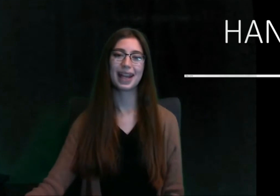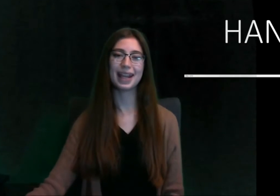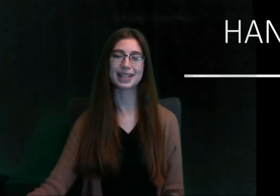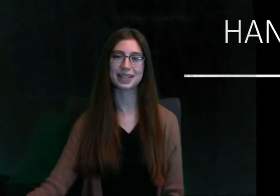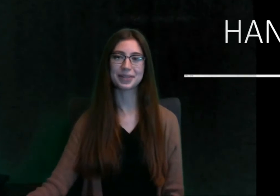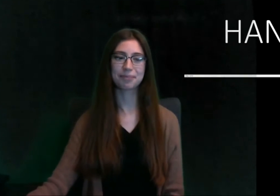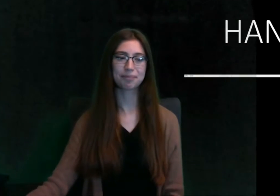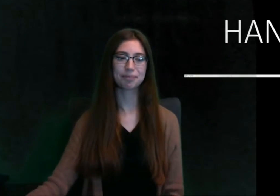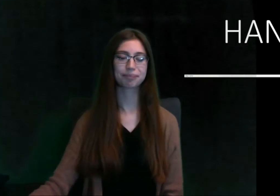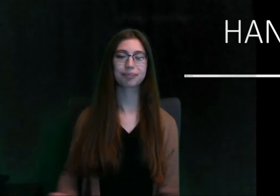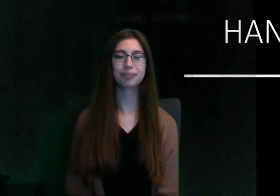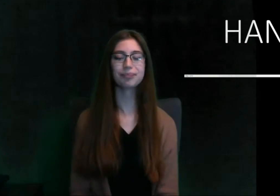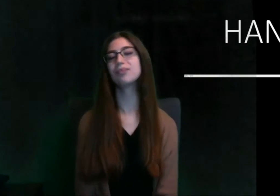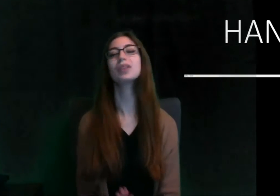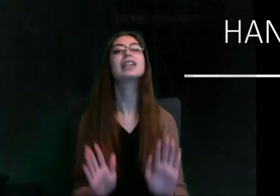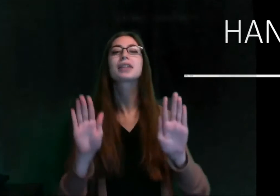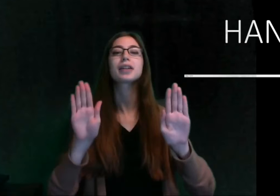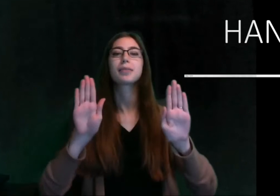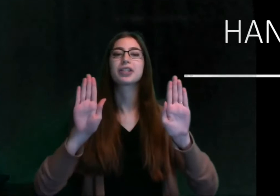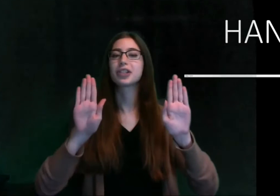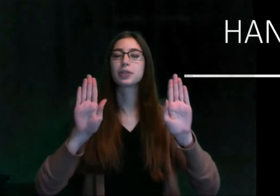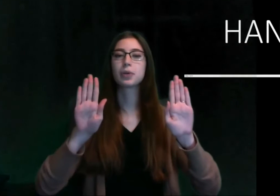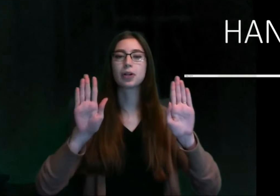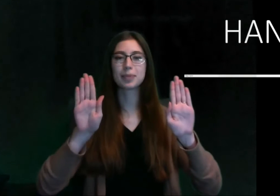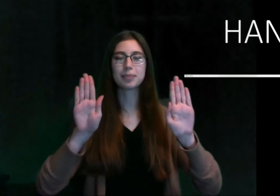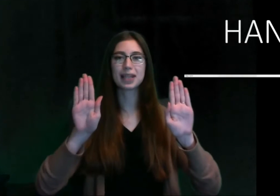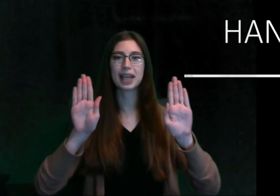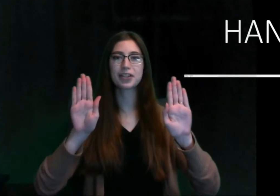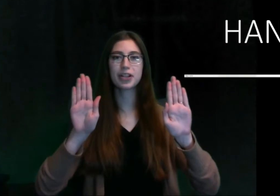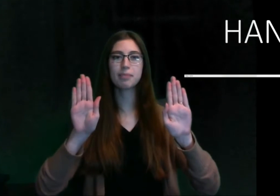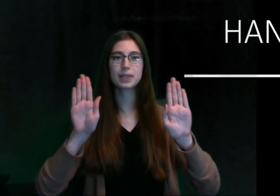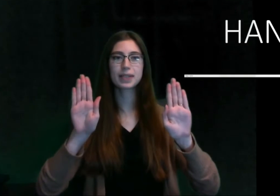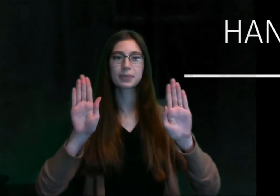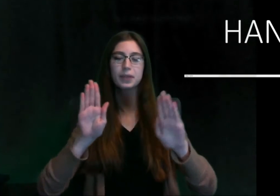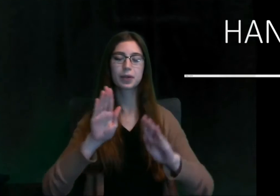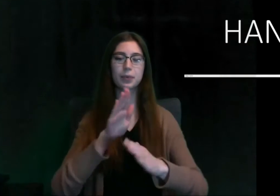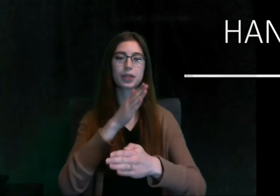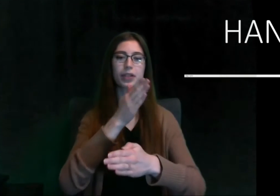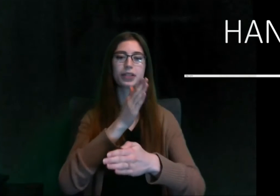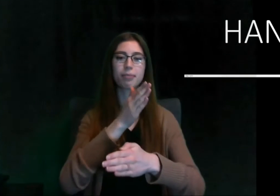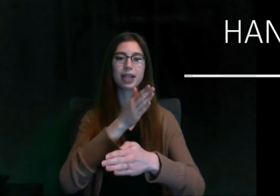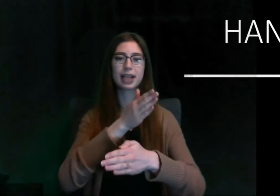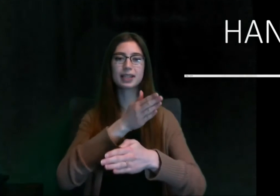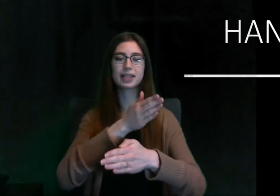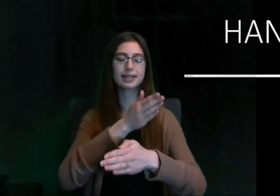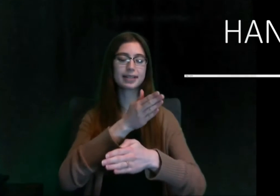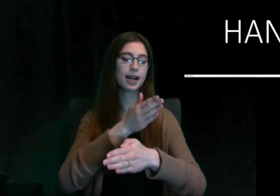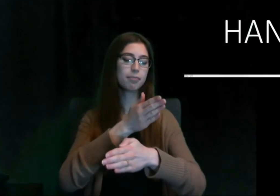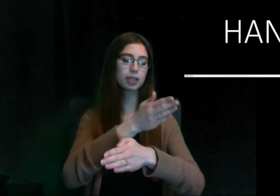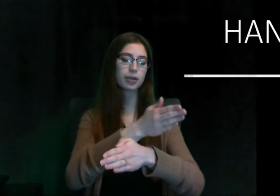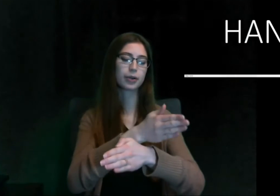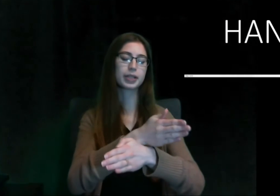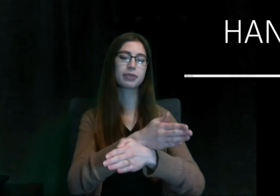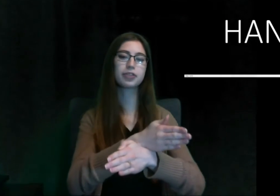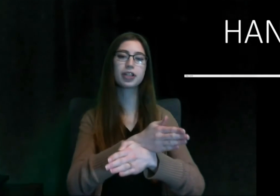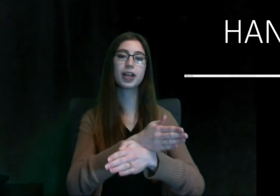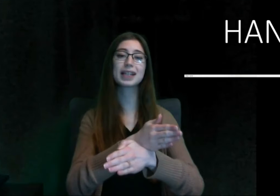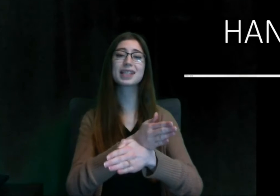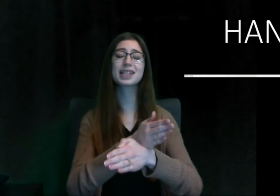Hand. You're going to make two open B hand shapes. With your dominant hand on top, you're going to gently